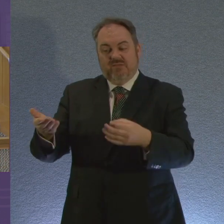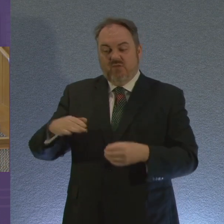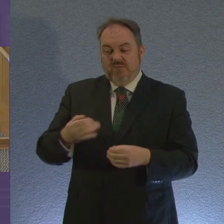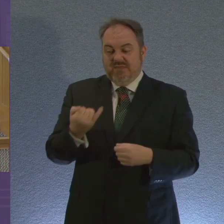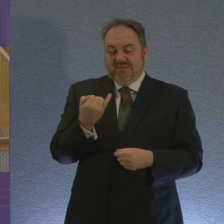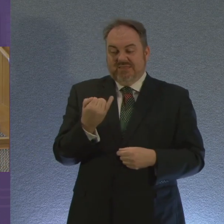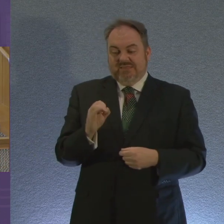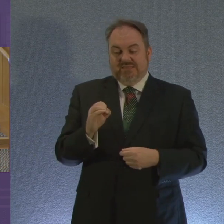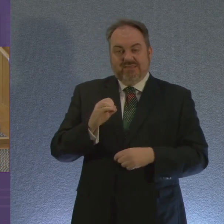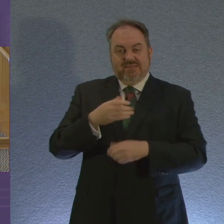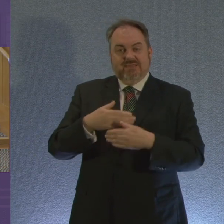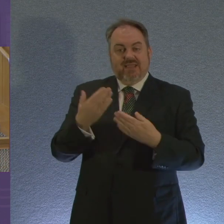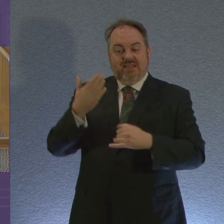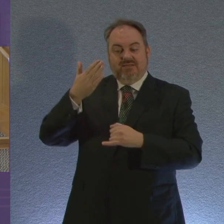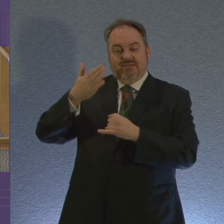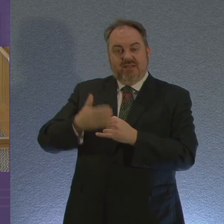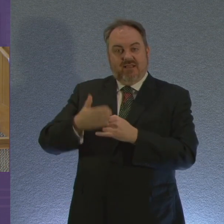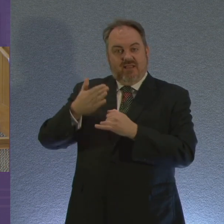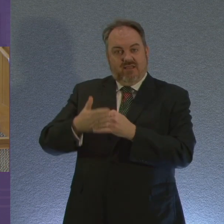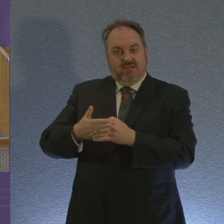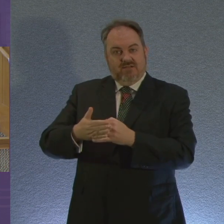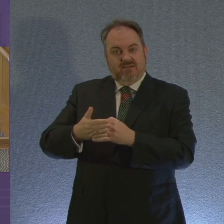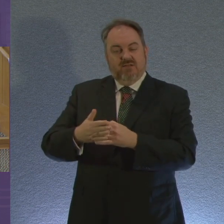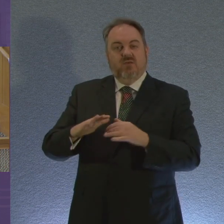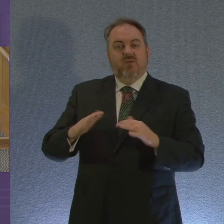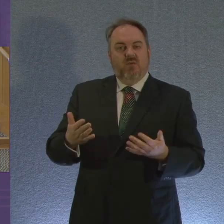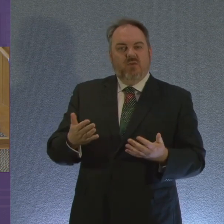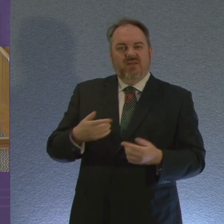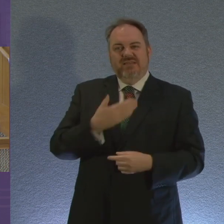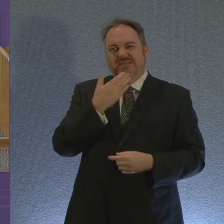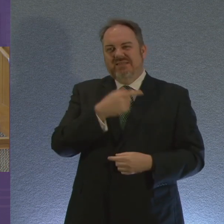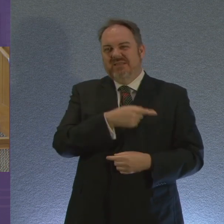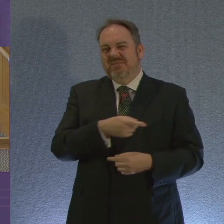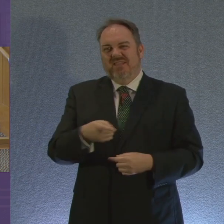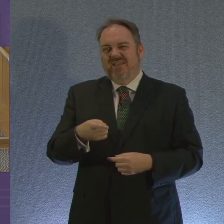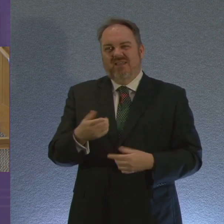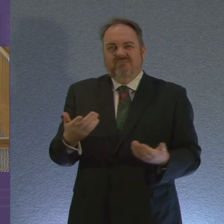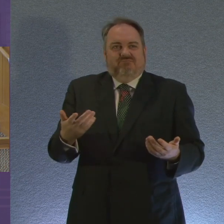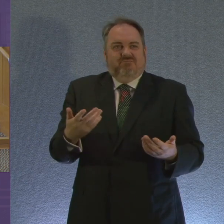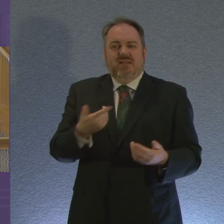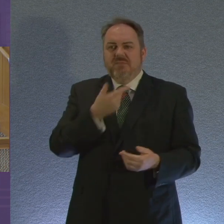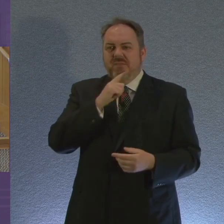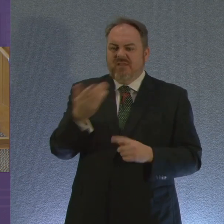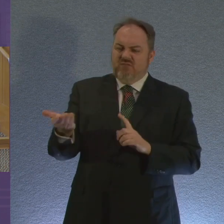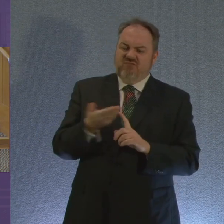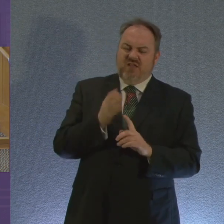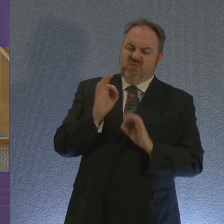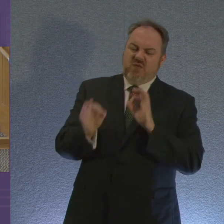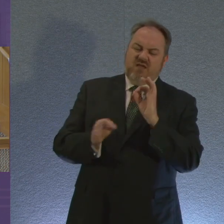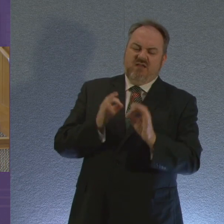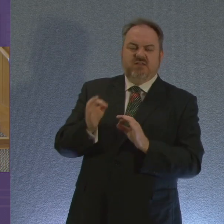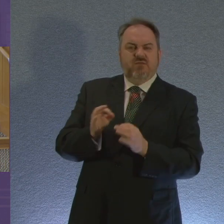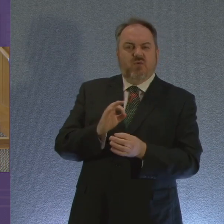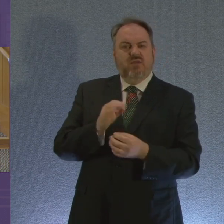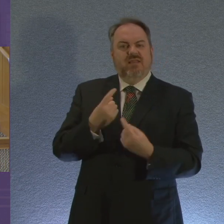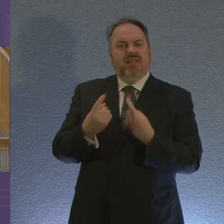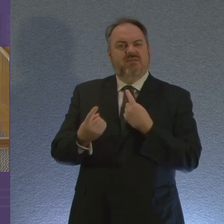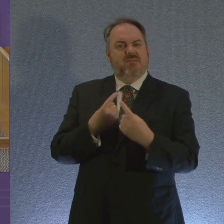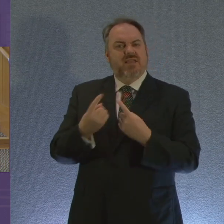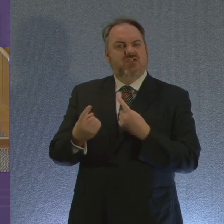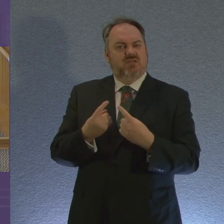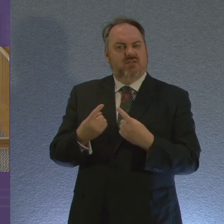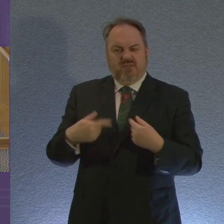substantial degree of flexibility there to avoid or evade ordinary FOI rules, which I think we'll need to look at very carefully indeed